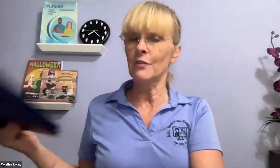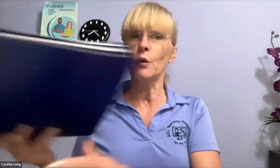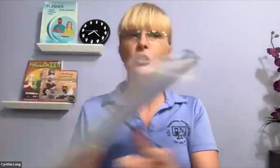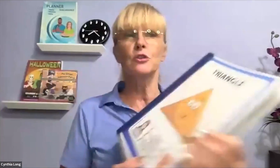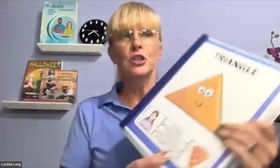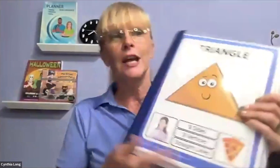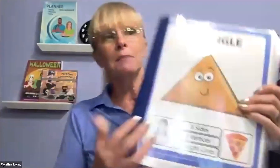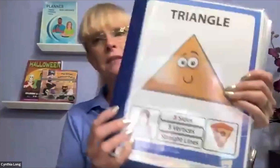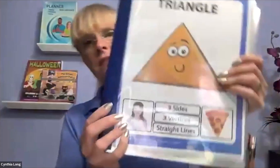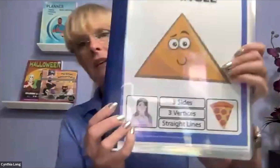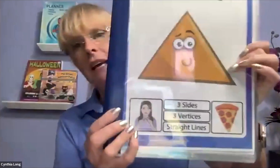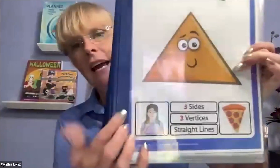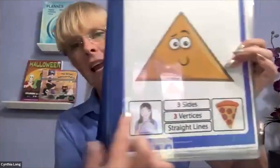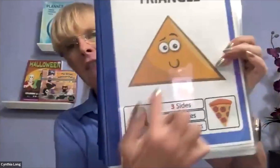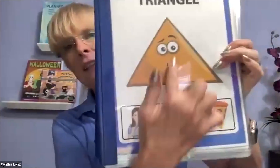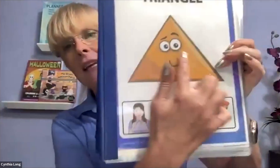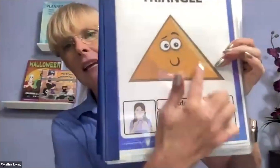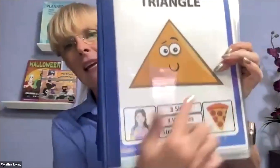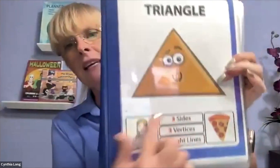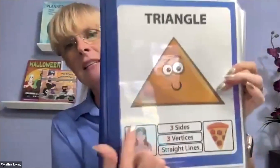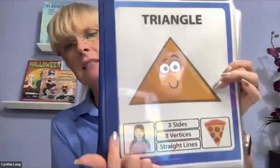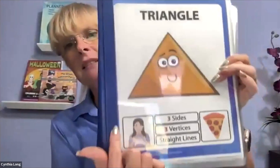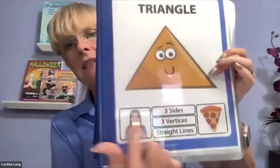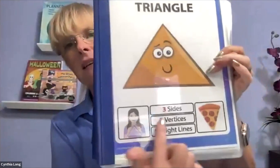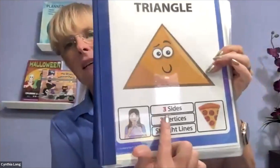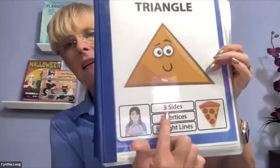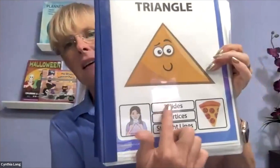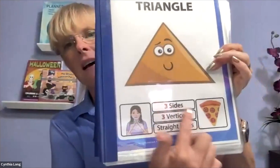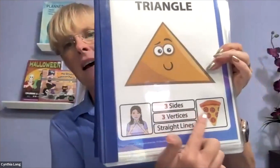of course, your shapes and everything is